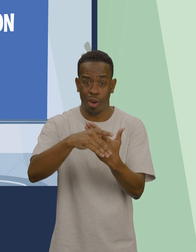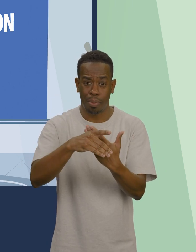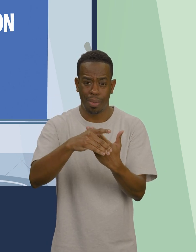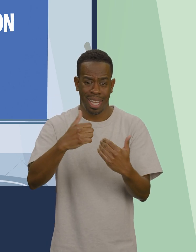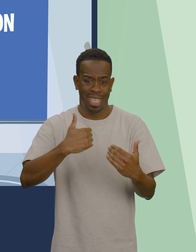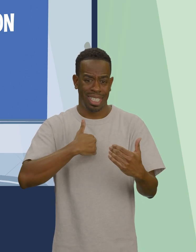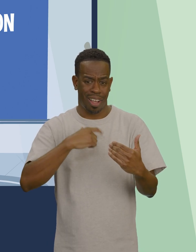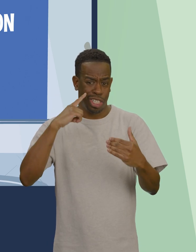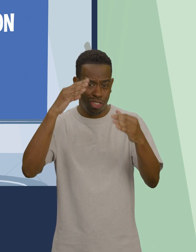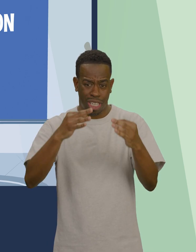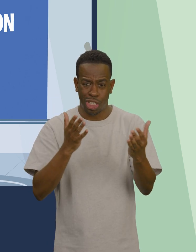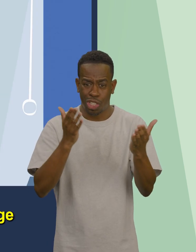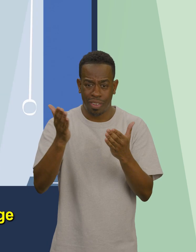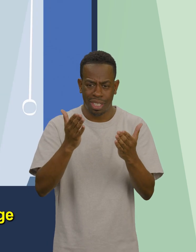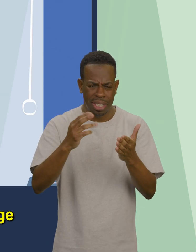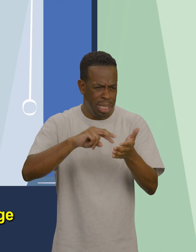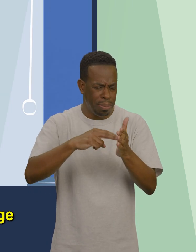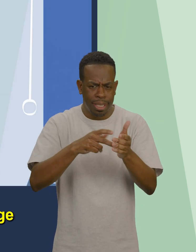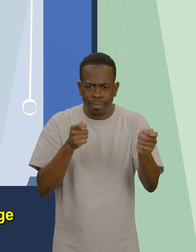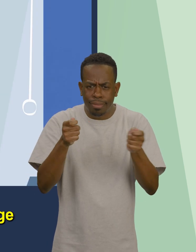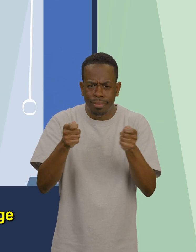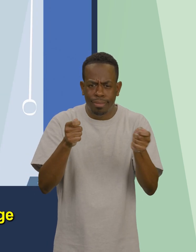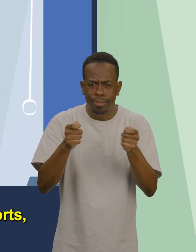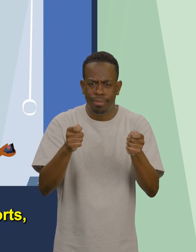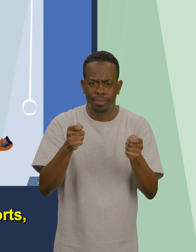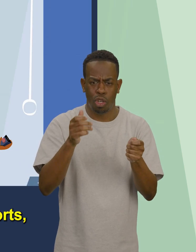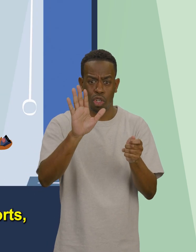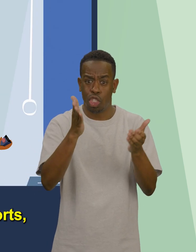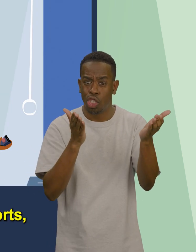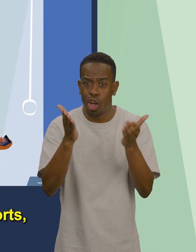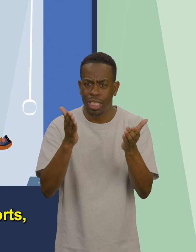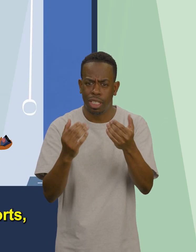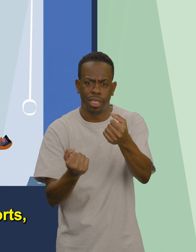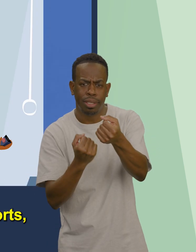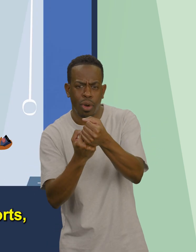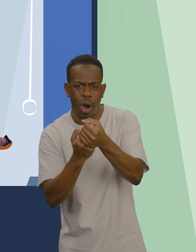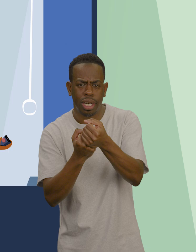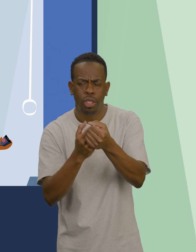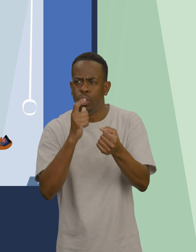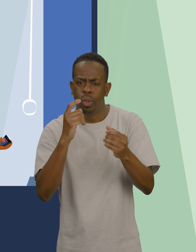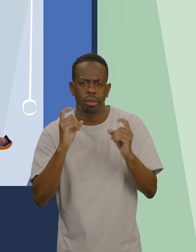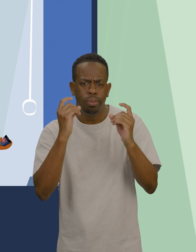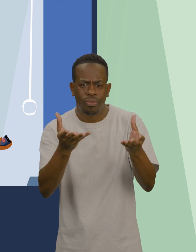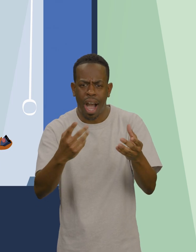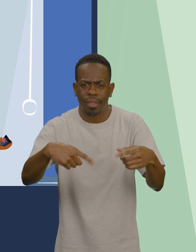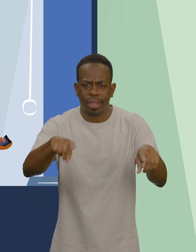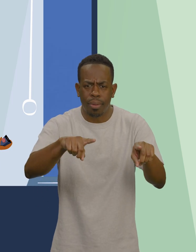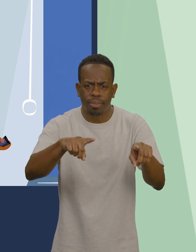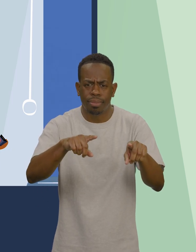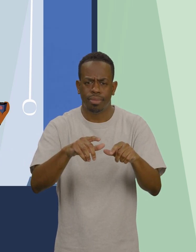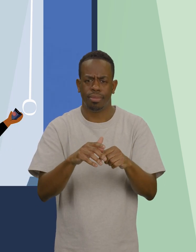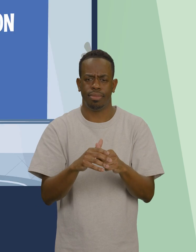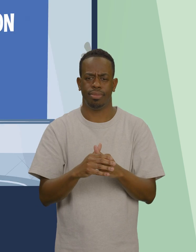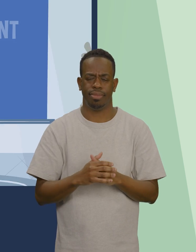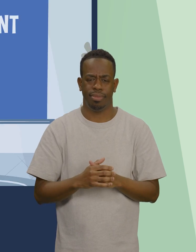program, self-directed services, and what it means to manage their own services and supports, and who provides